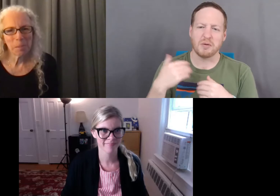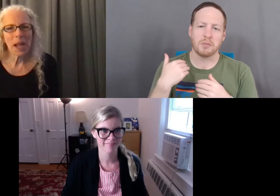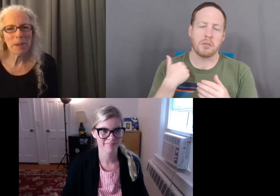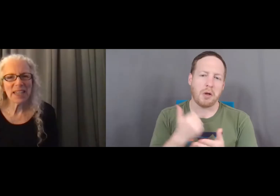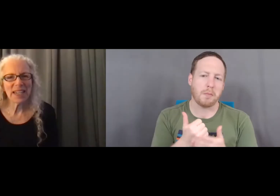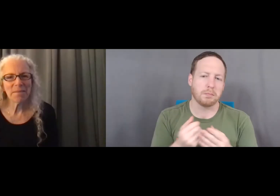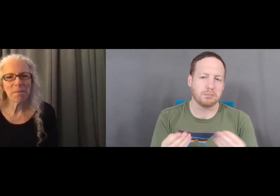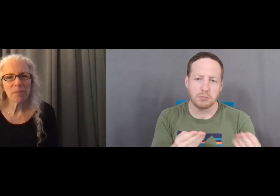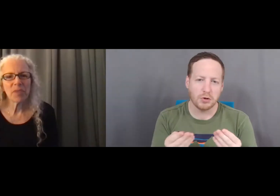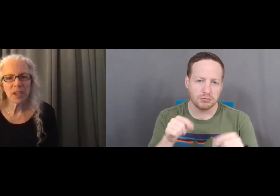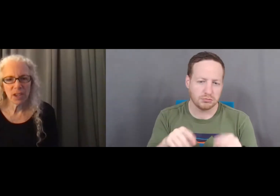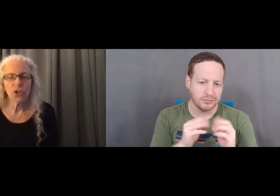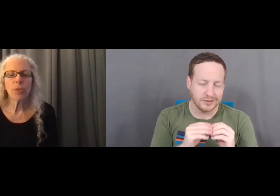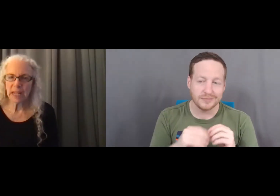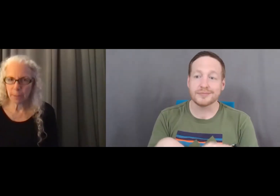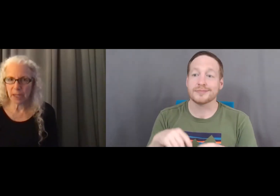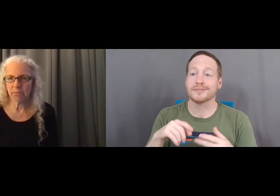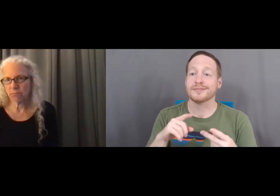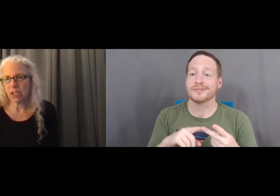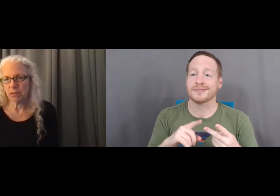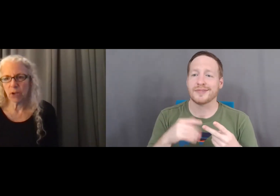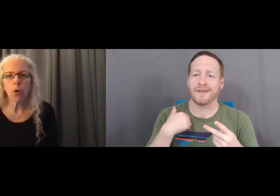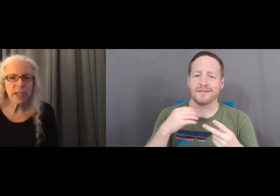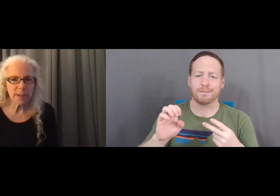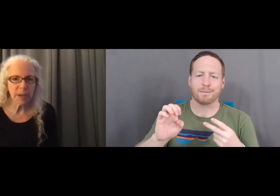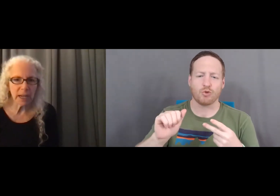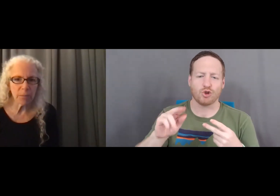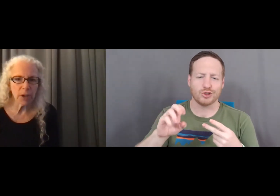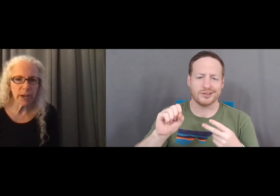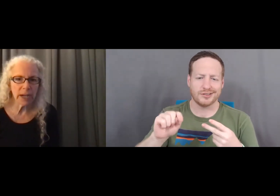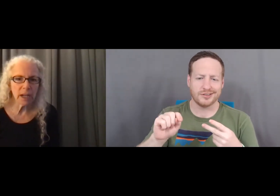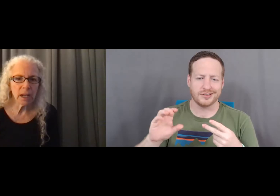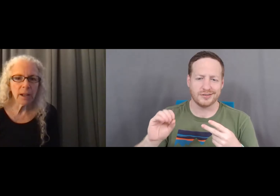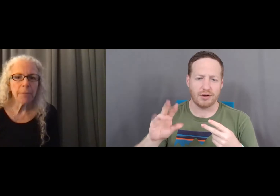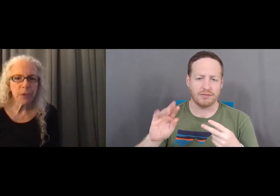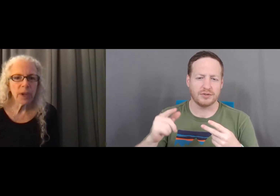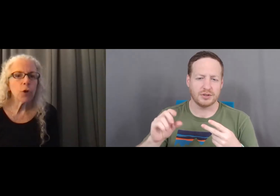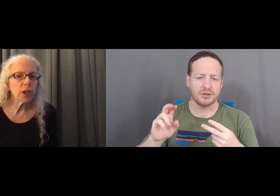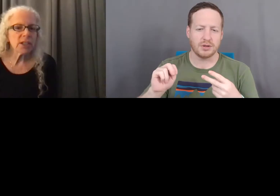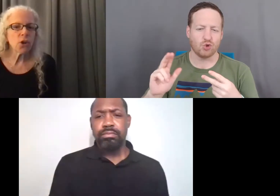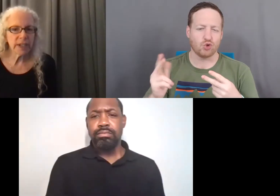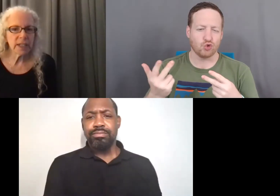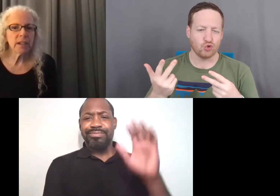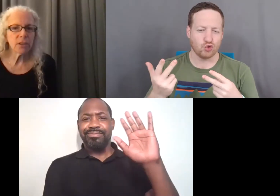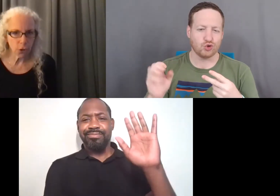Hi, Bethany. She'll be helping to host this meeting and moderate it. We have Ernest Covington